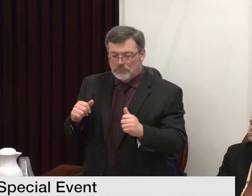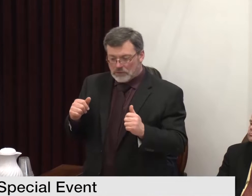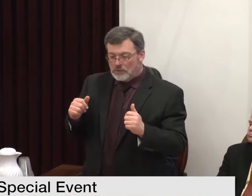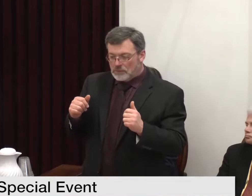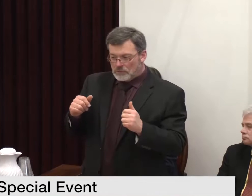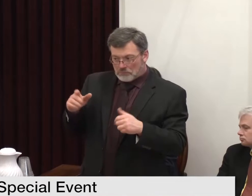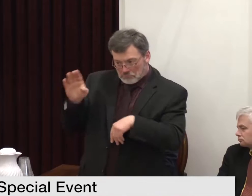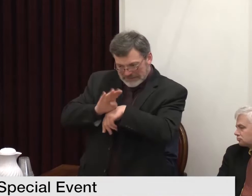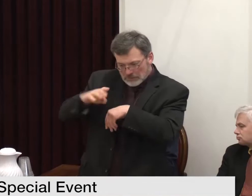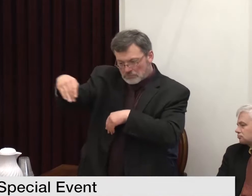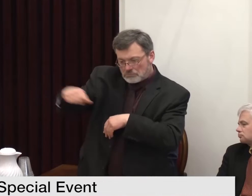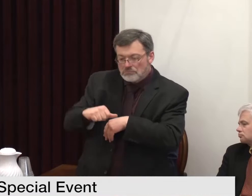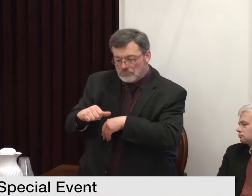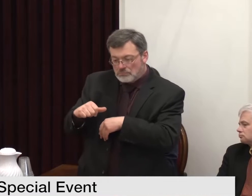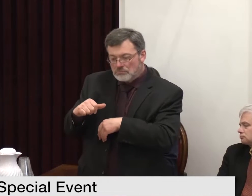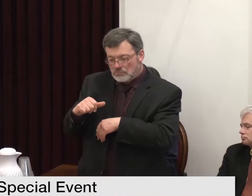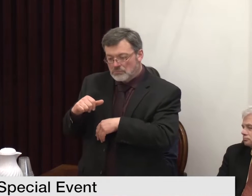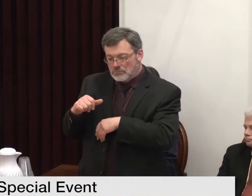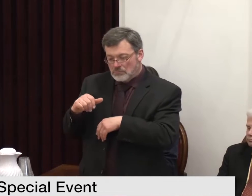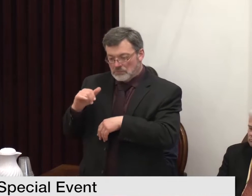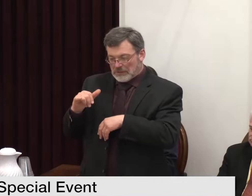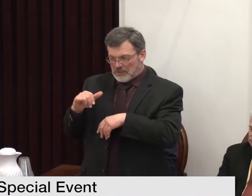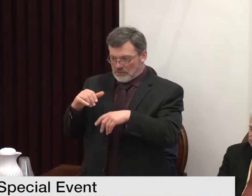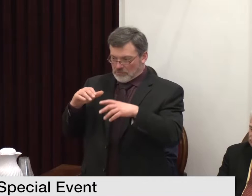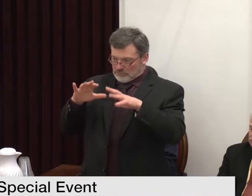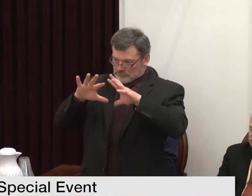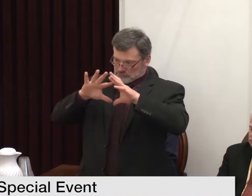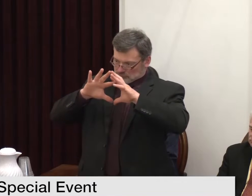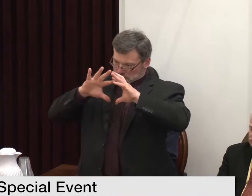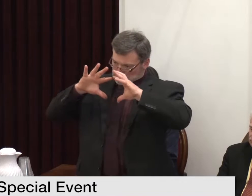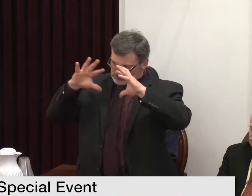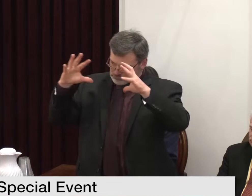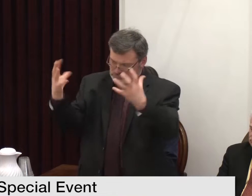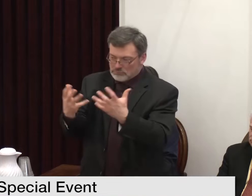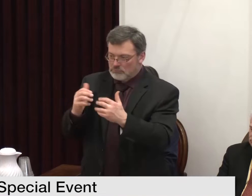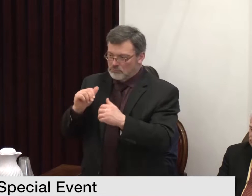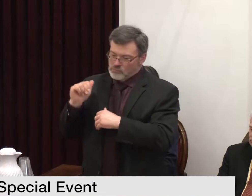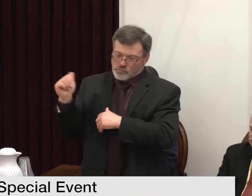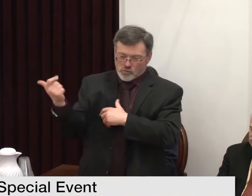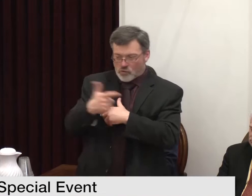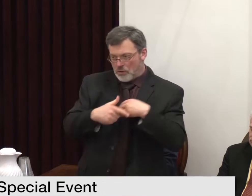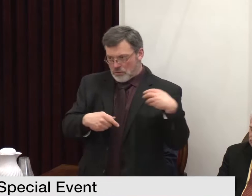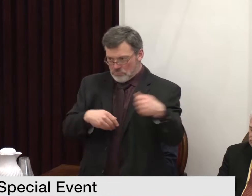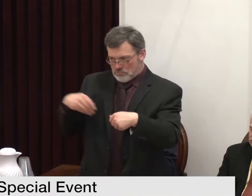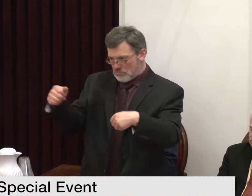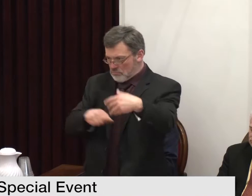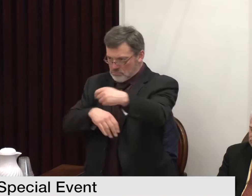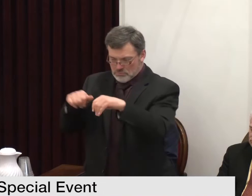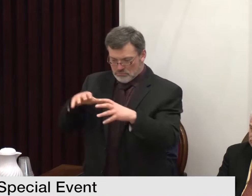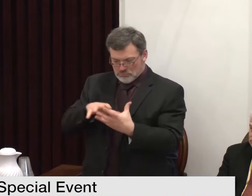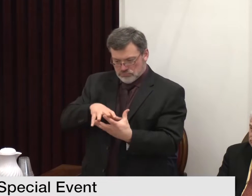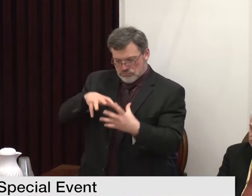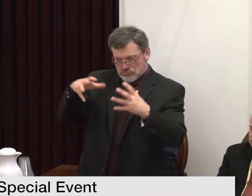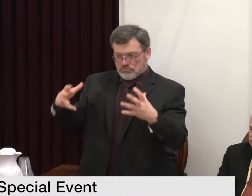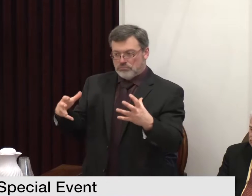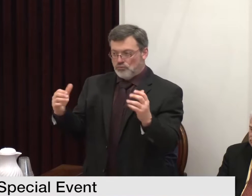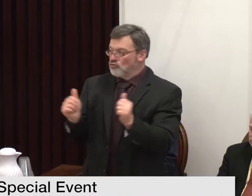service, increasing investment in primary care, and emphasizing collaboration amongst providers.